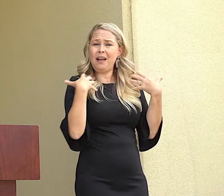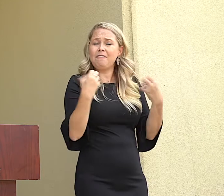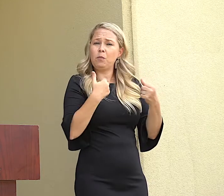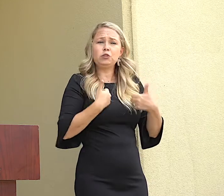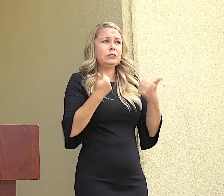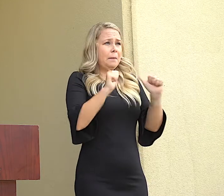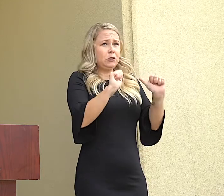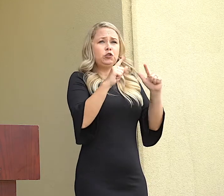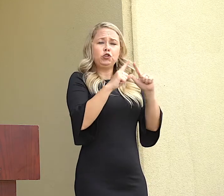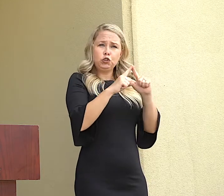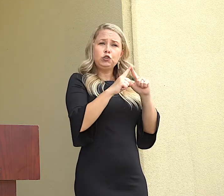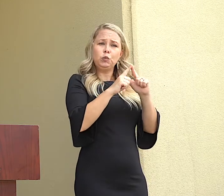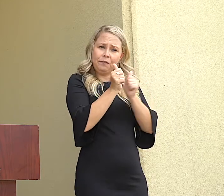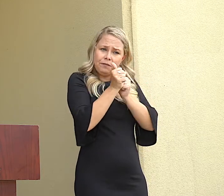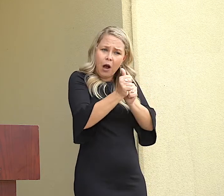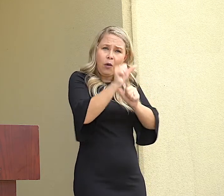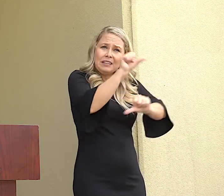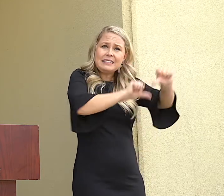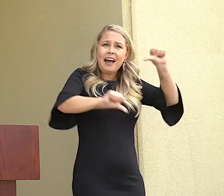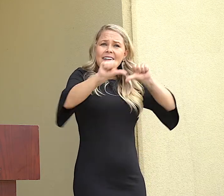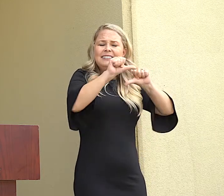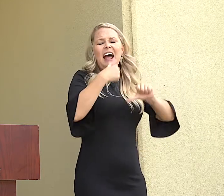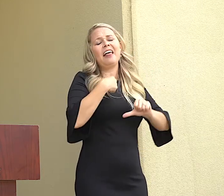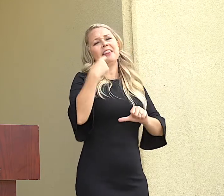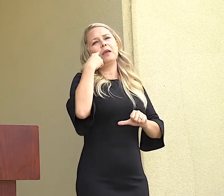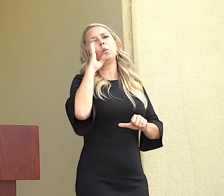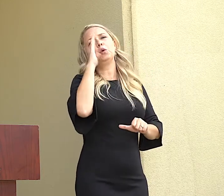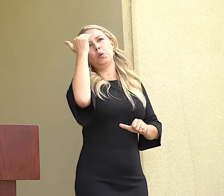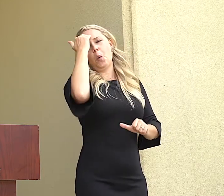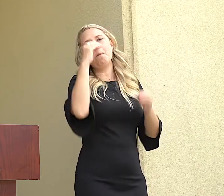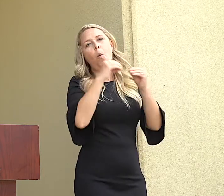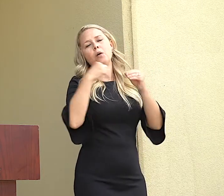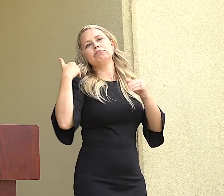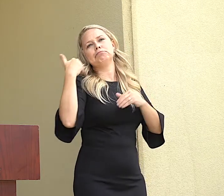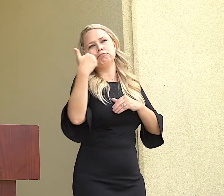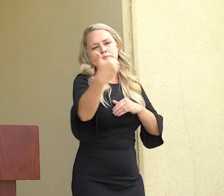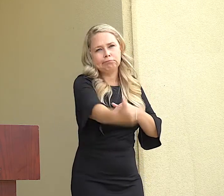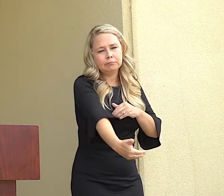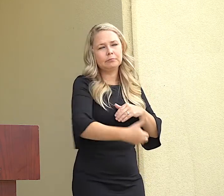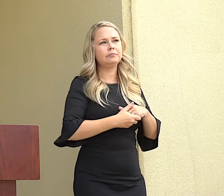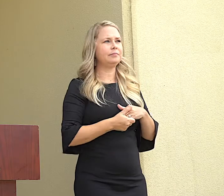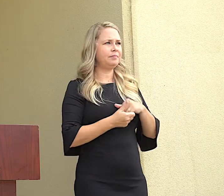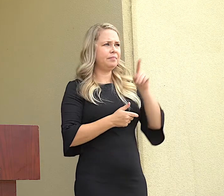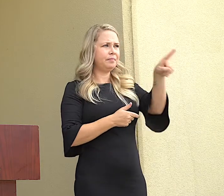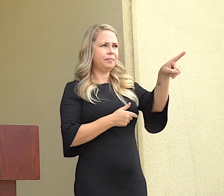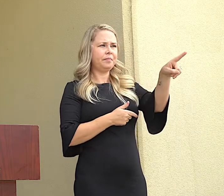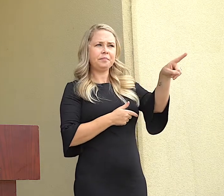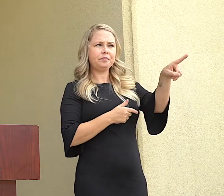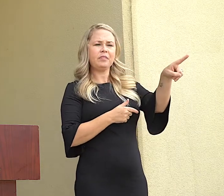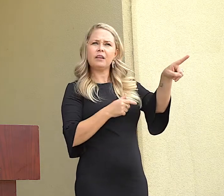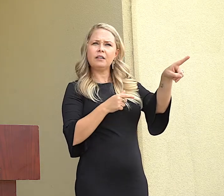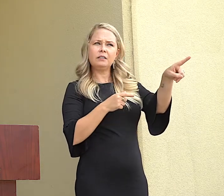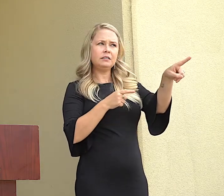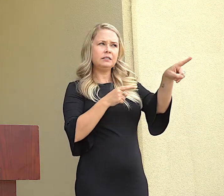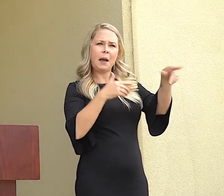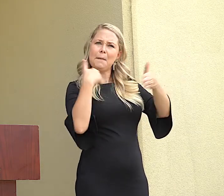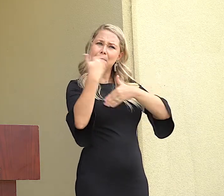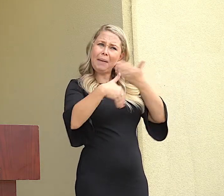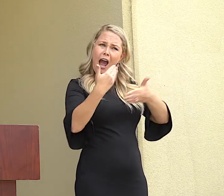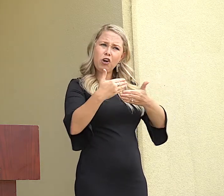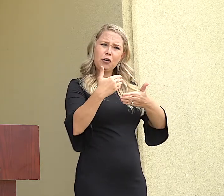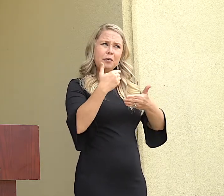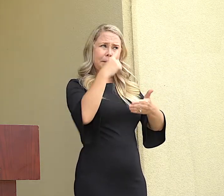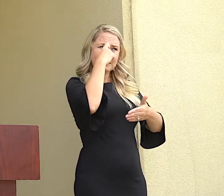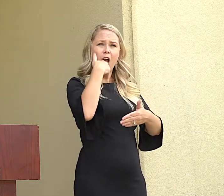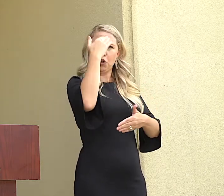as possible to follow the science, and I'm pretty sure we're going to know more as the days on go forward. Dr. Yellowcott, has there been a pattern at all? Because